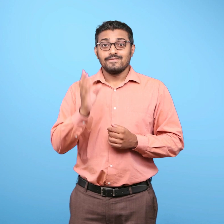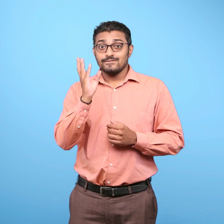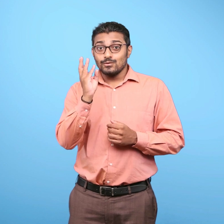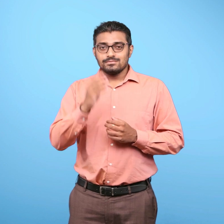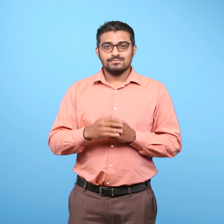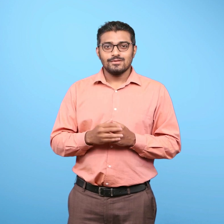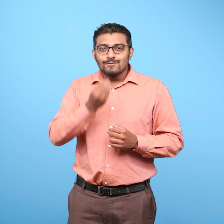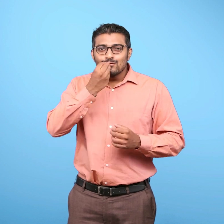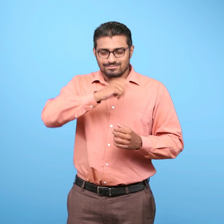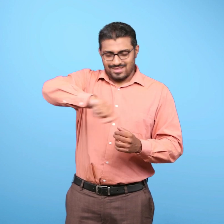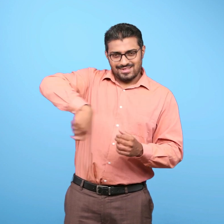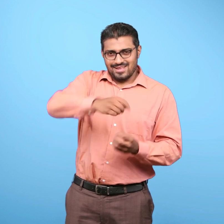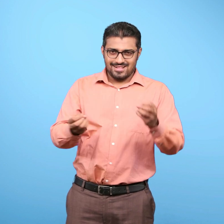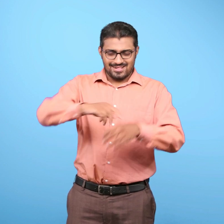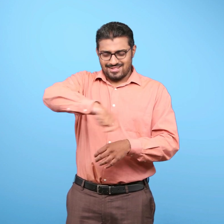4. The cooking of food.